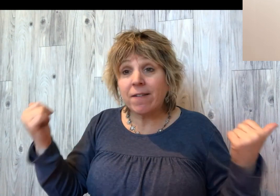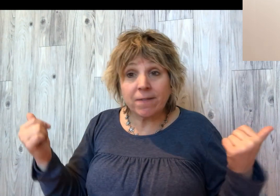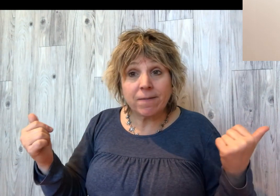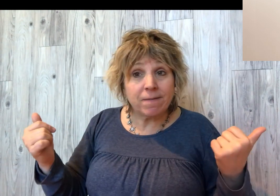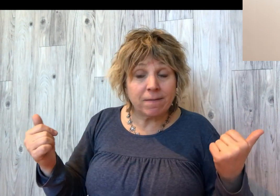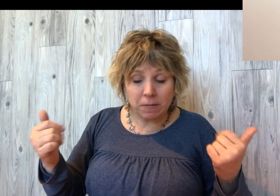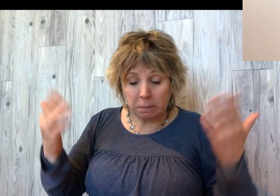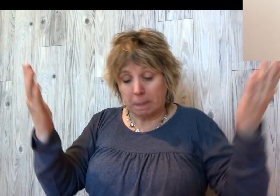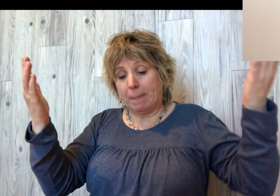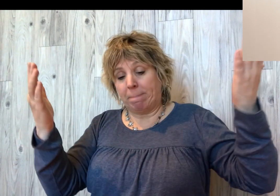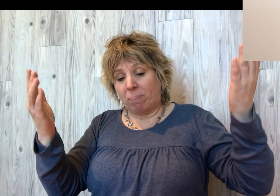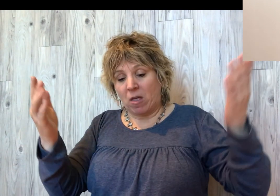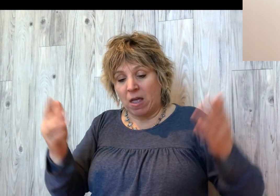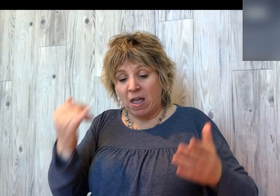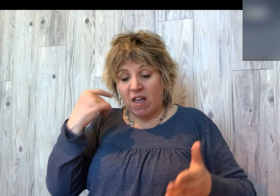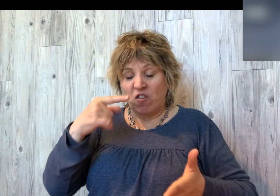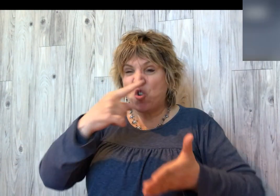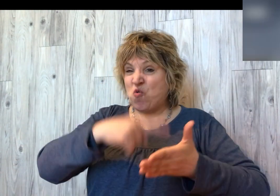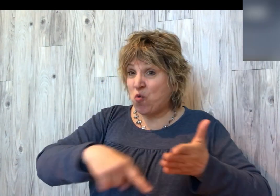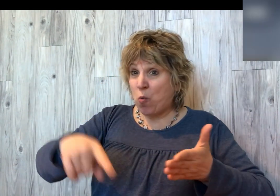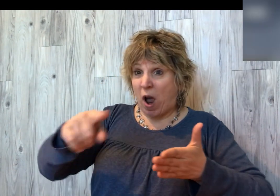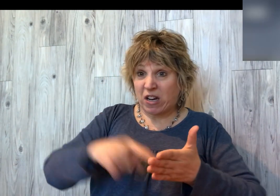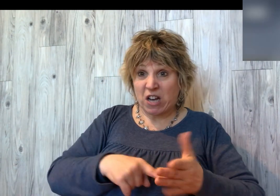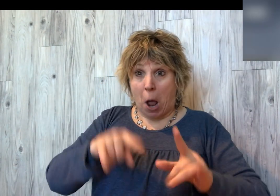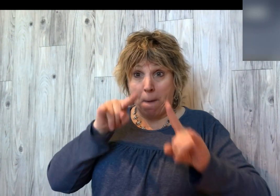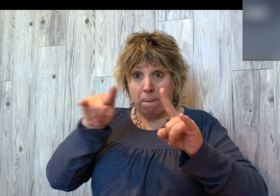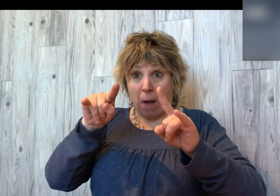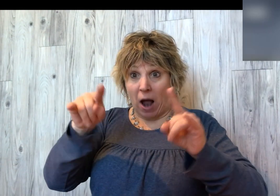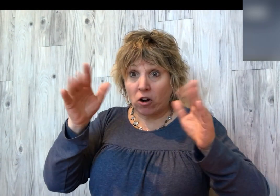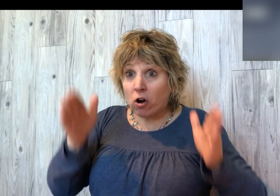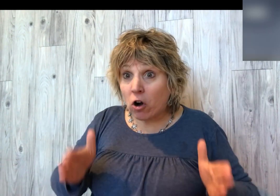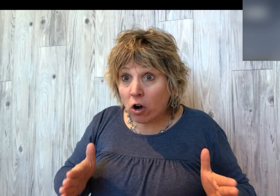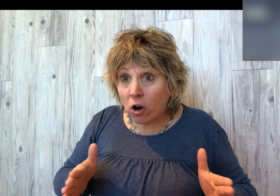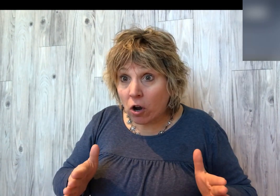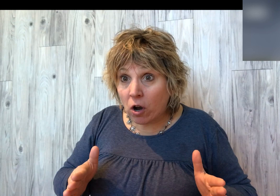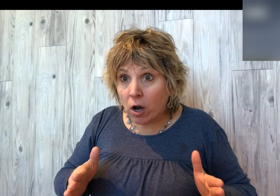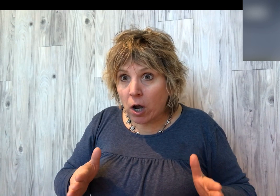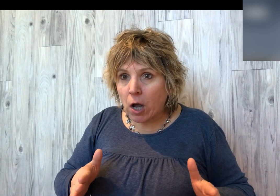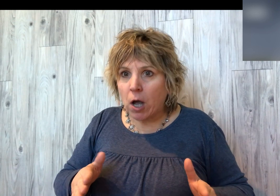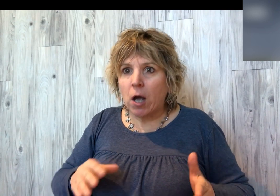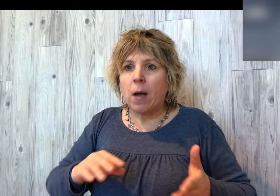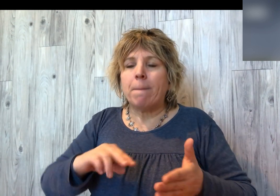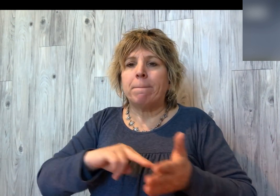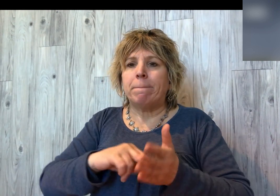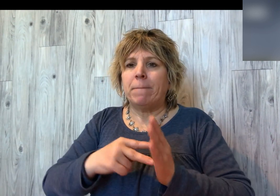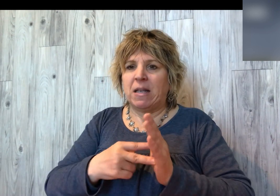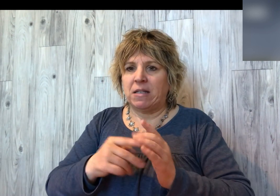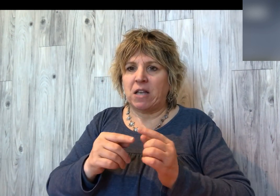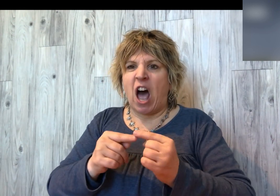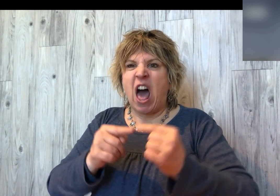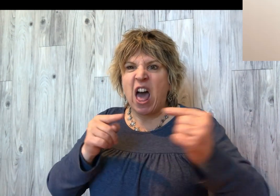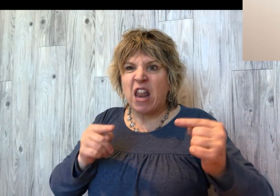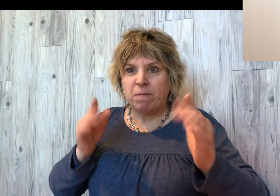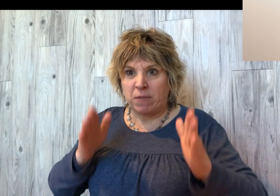life. Wow, what do you know? But you correct a mocker and they'll make you an enemy.